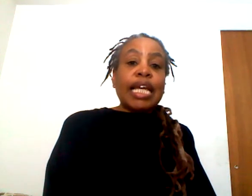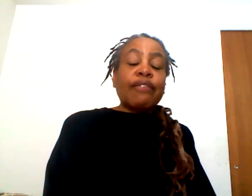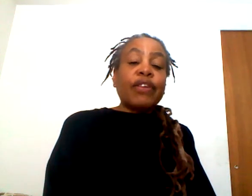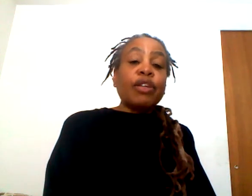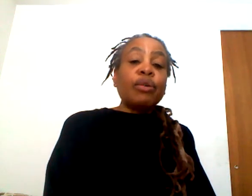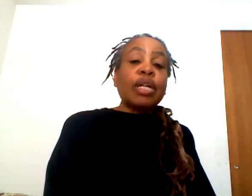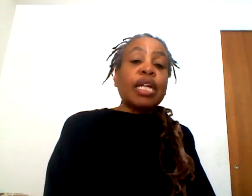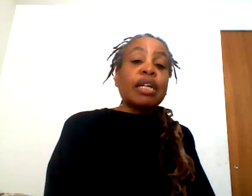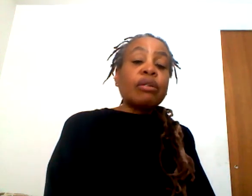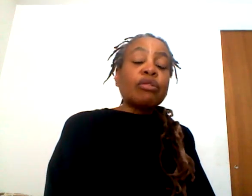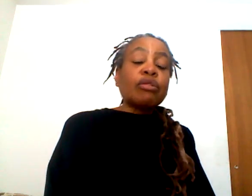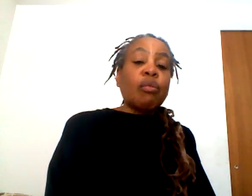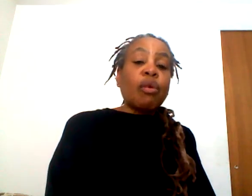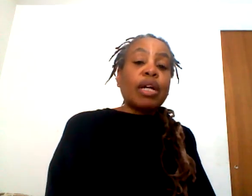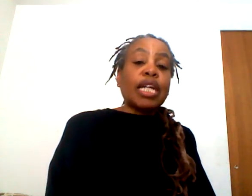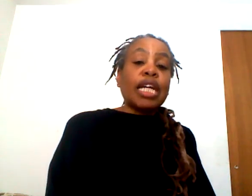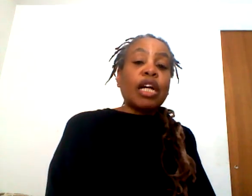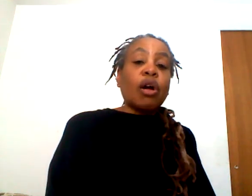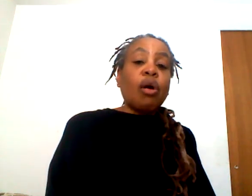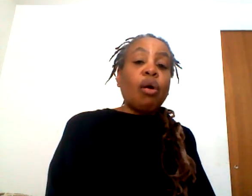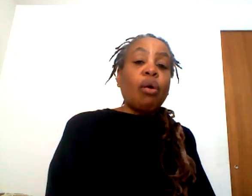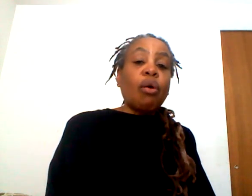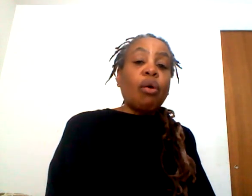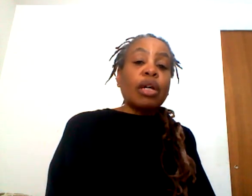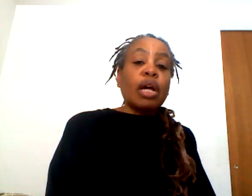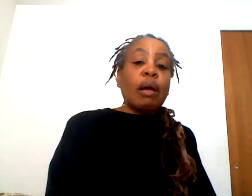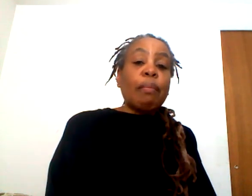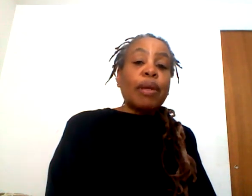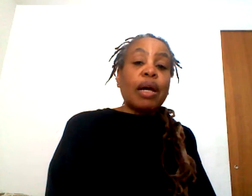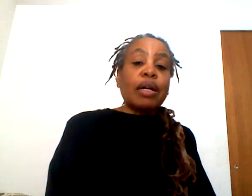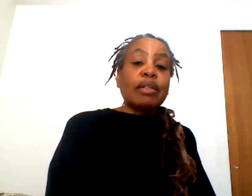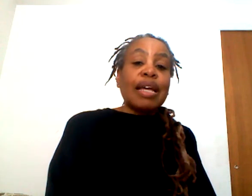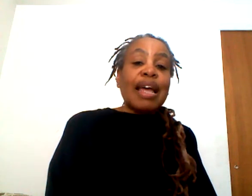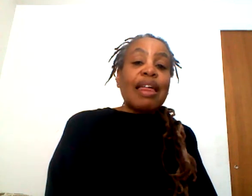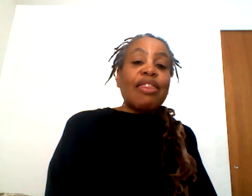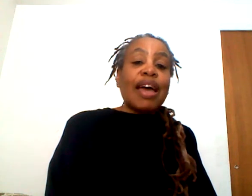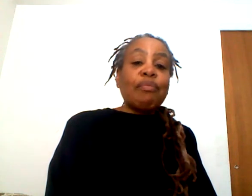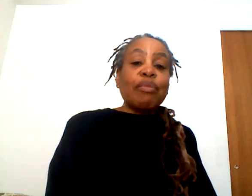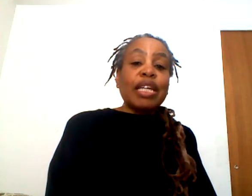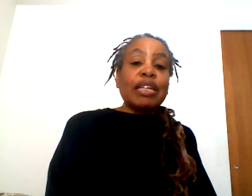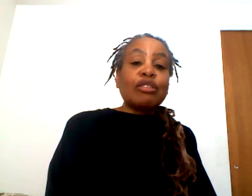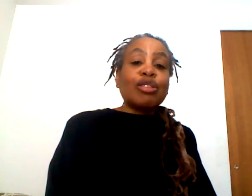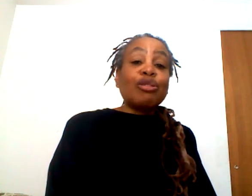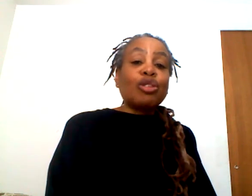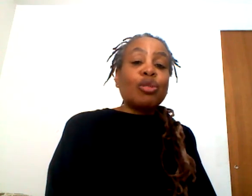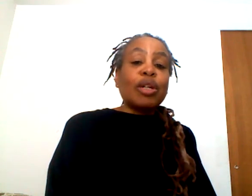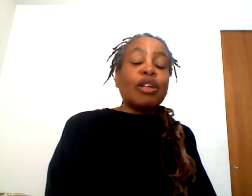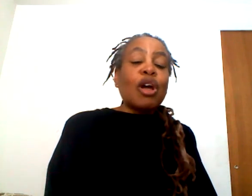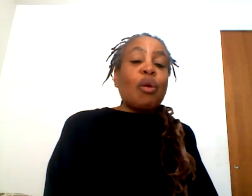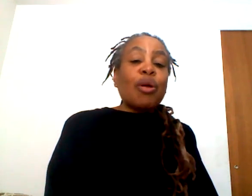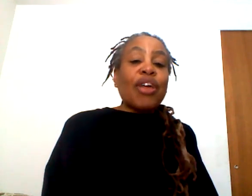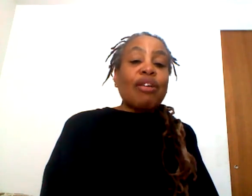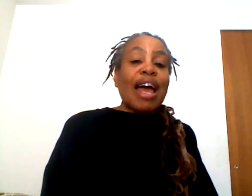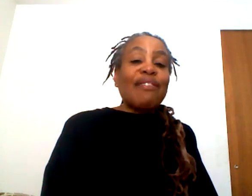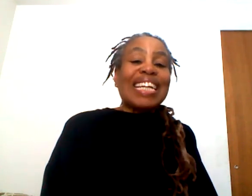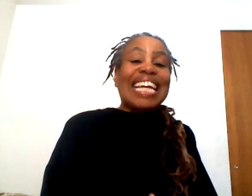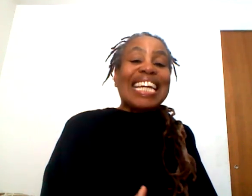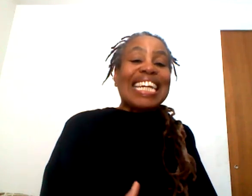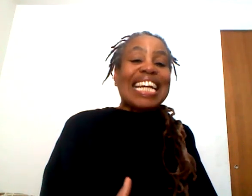If you kill someone in cold blood, that means you do it without having any